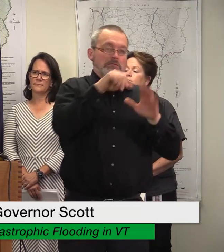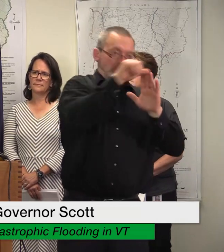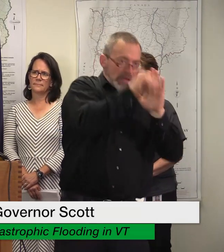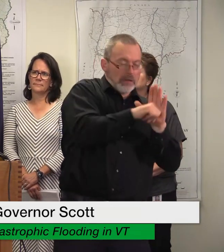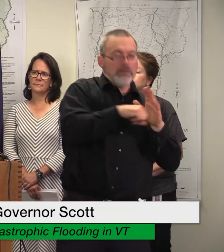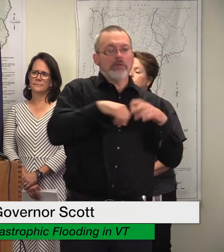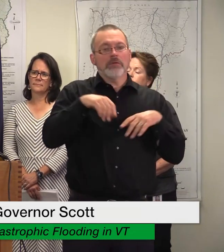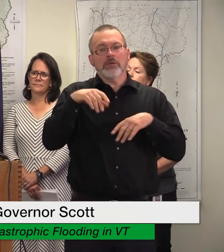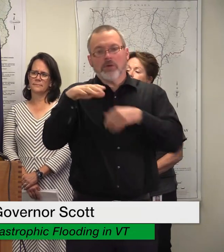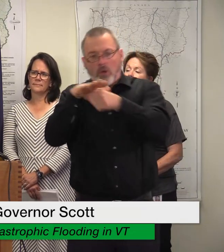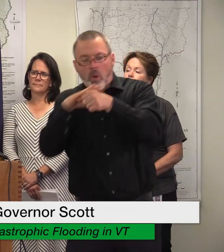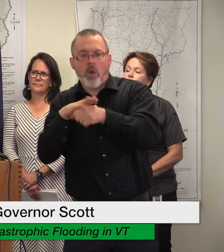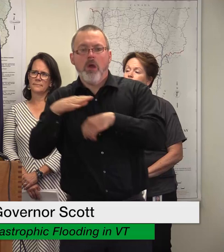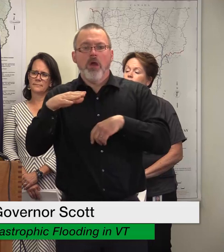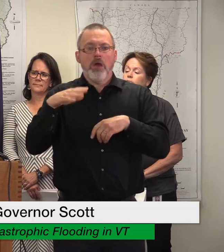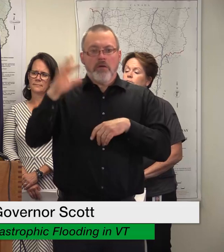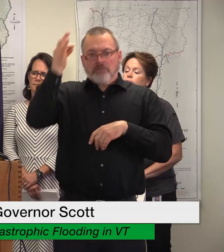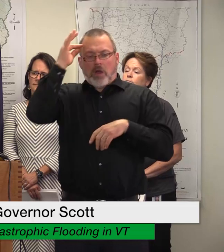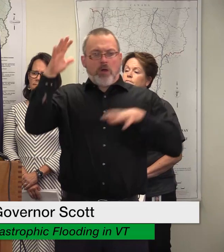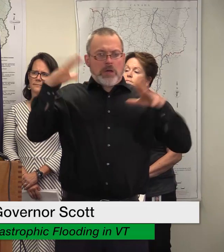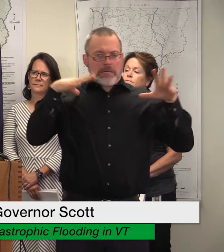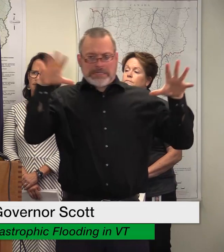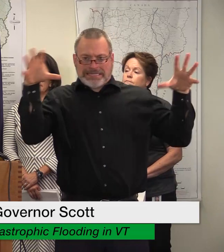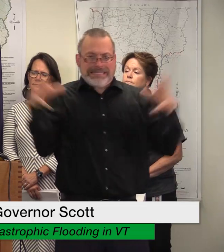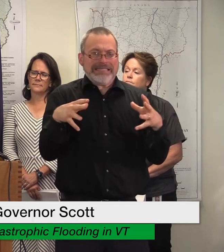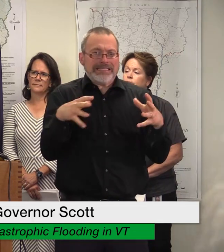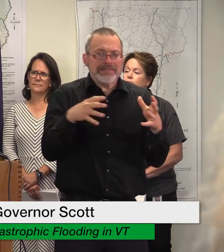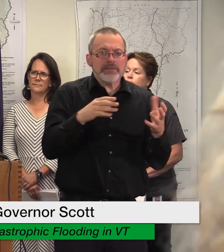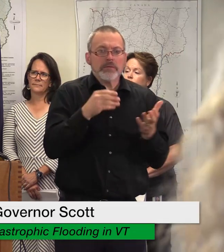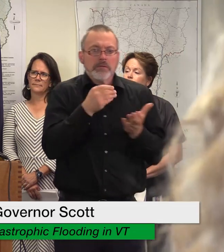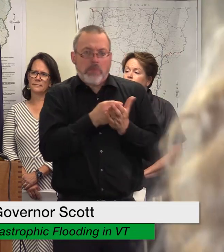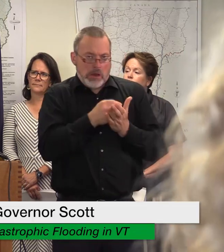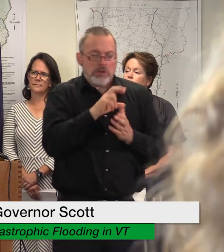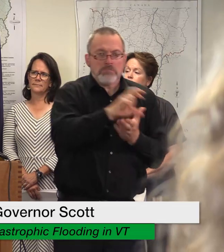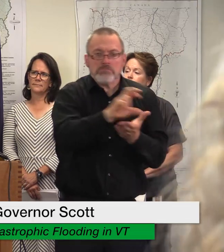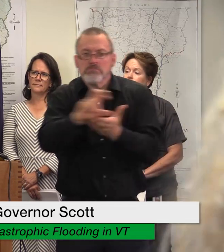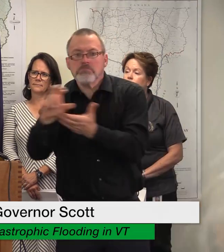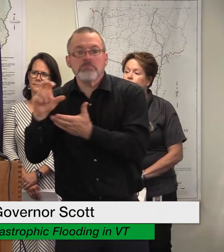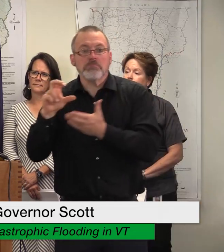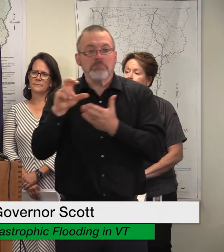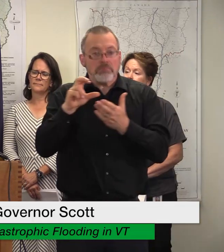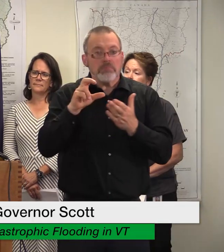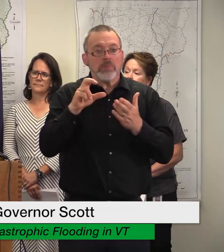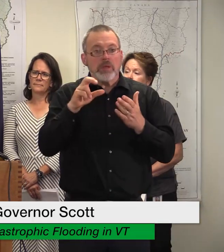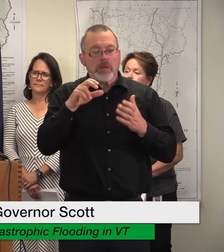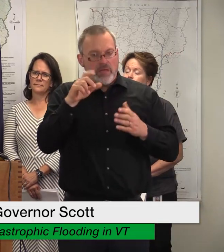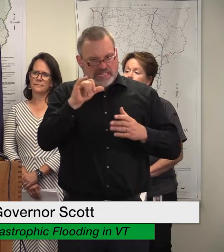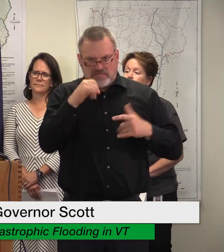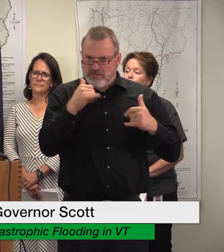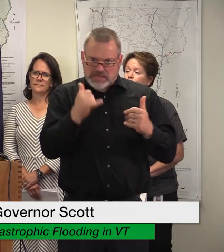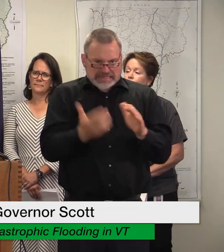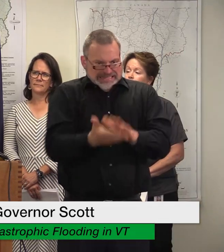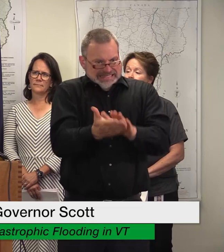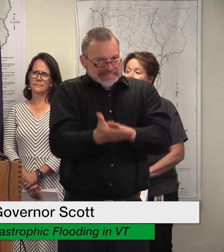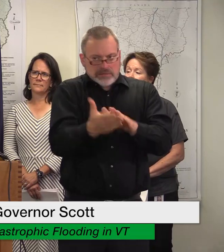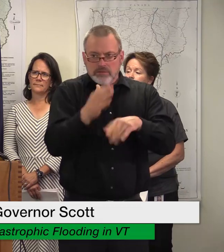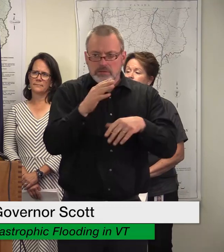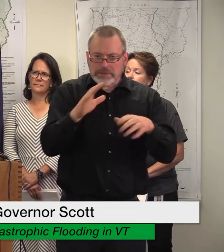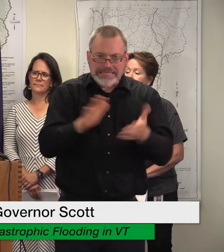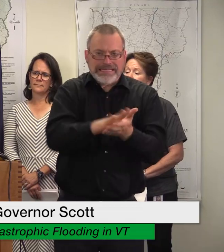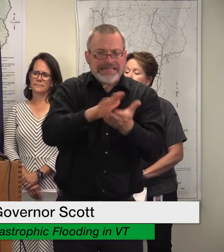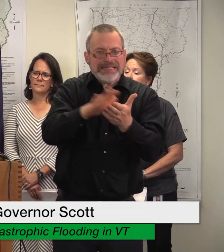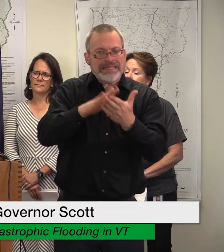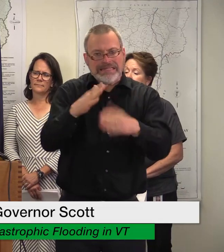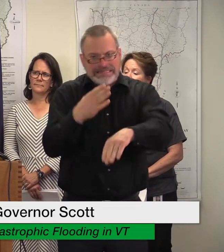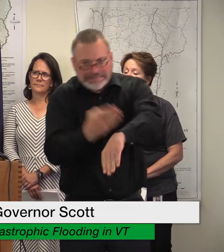already completed, as well as provide funding for permanent work that needs to be completed. We are currently working with the state